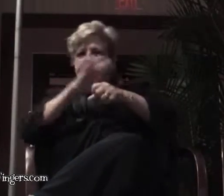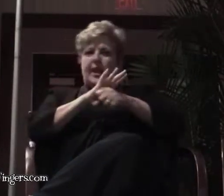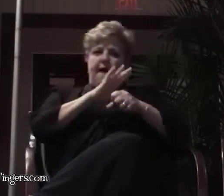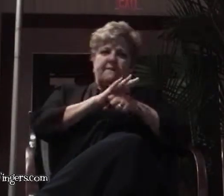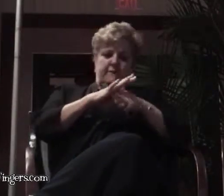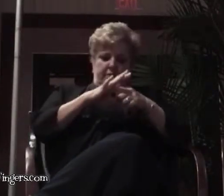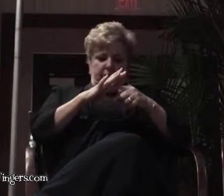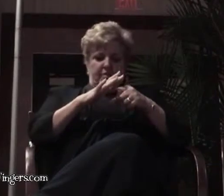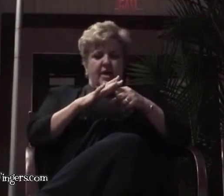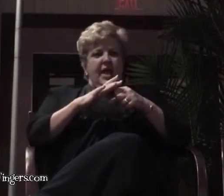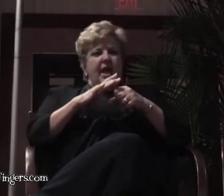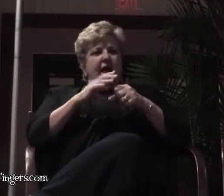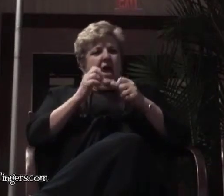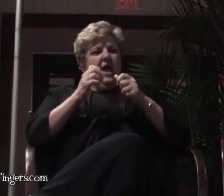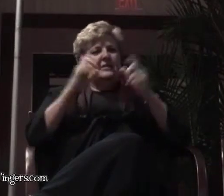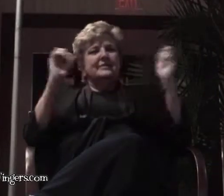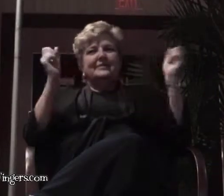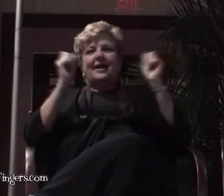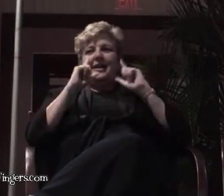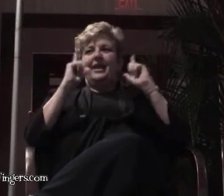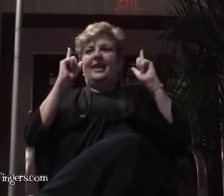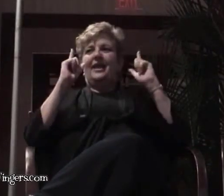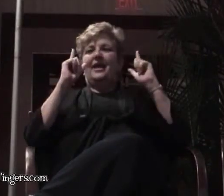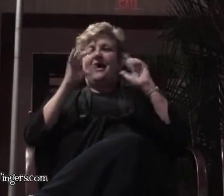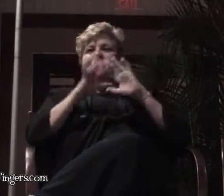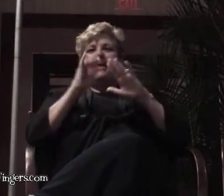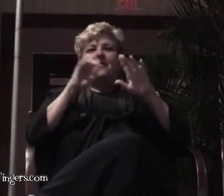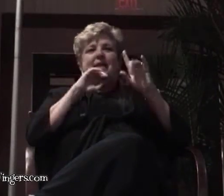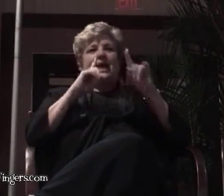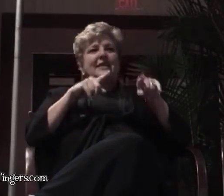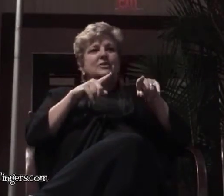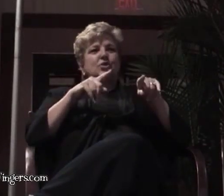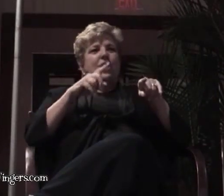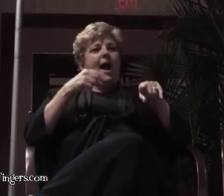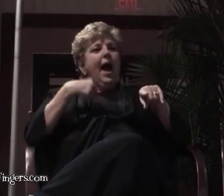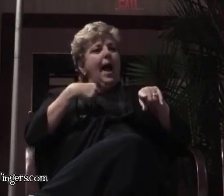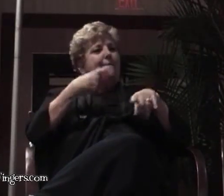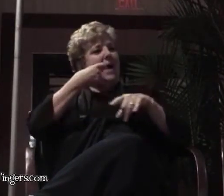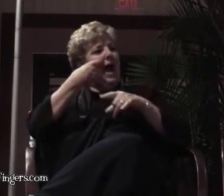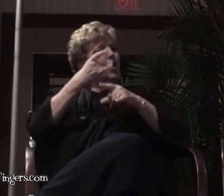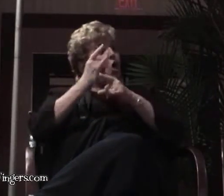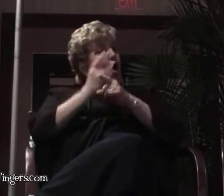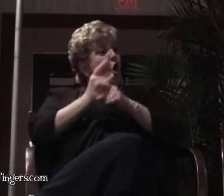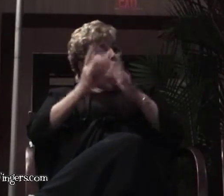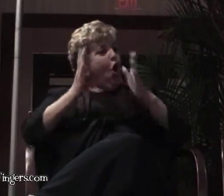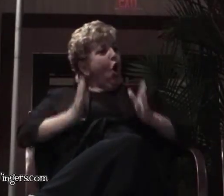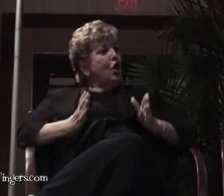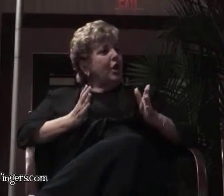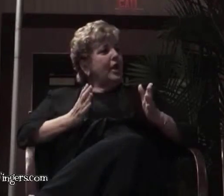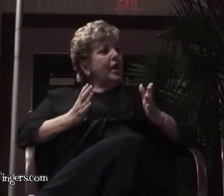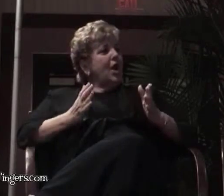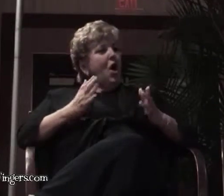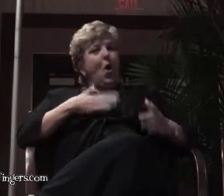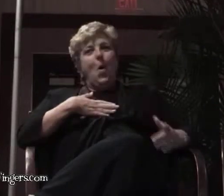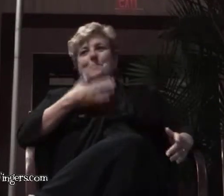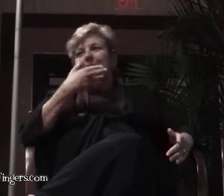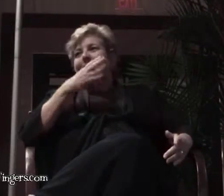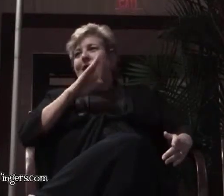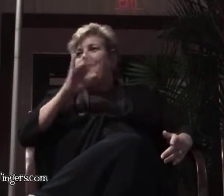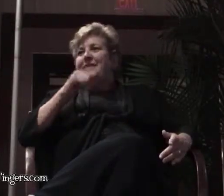And all of a sudden, I found out the answer. I'm an alcoholic. Oh my God, this is good news. What do we do? What do we do?